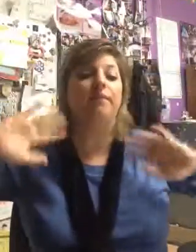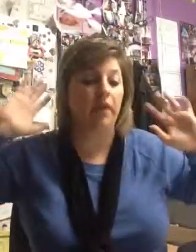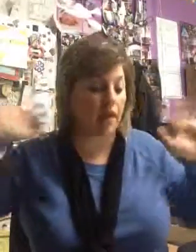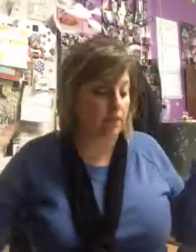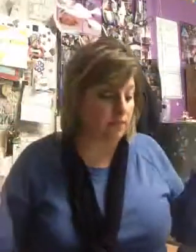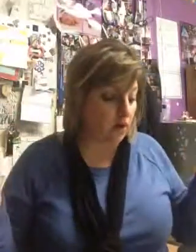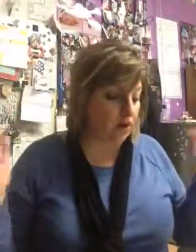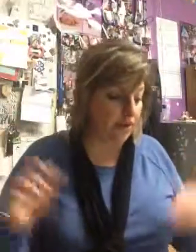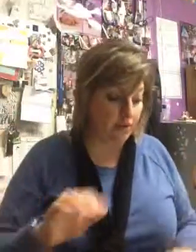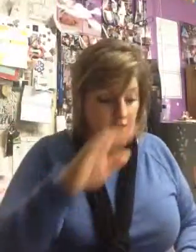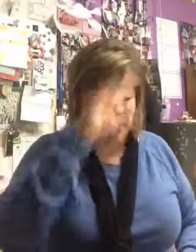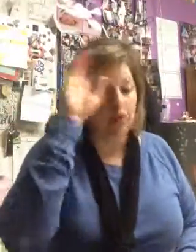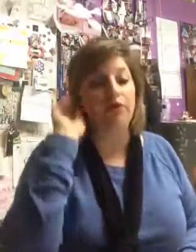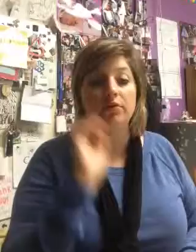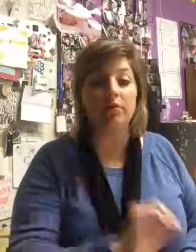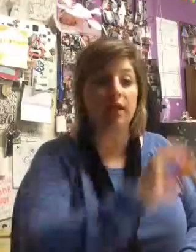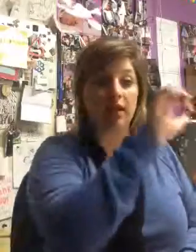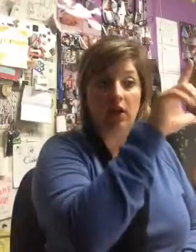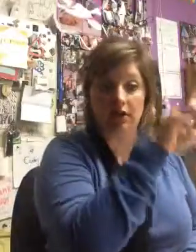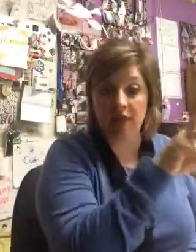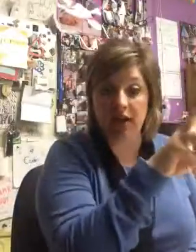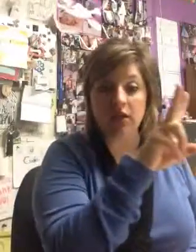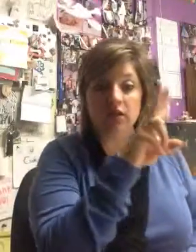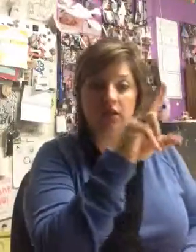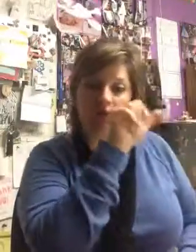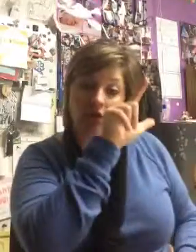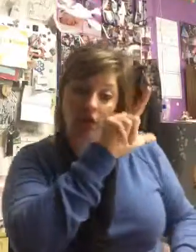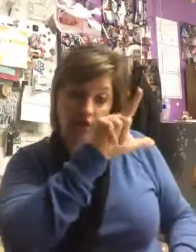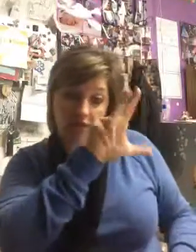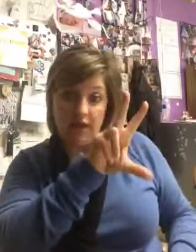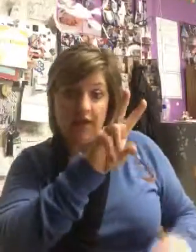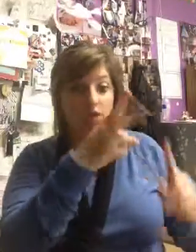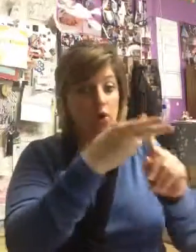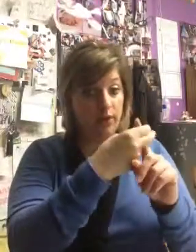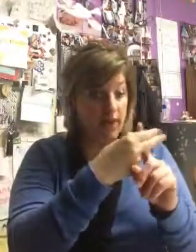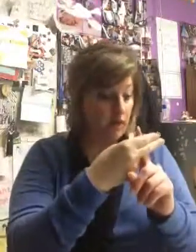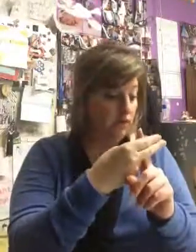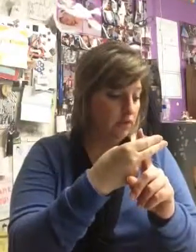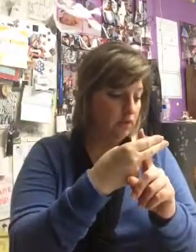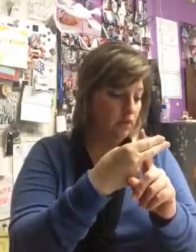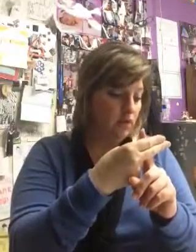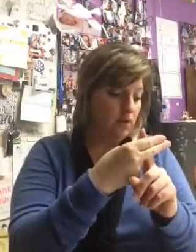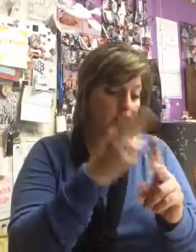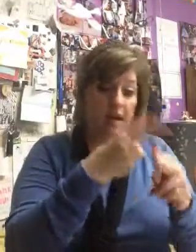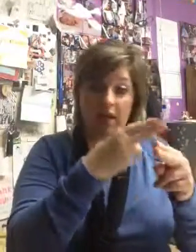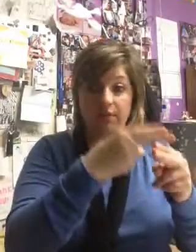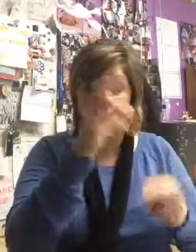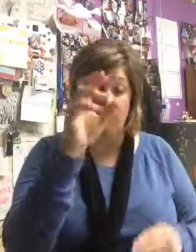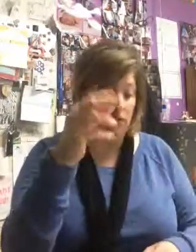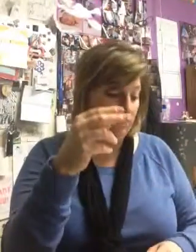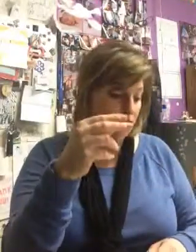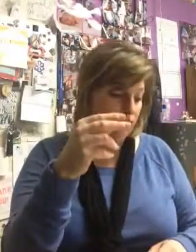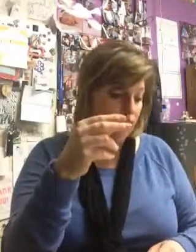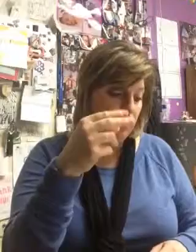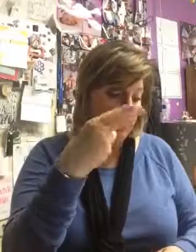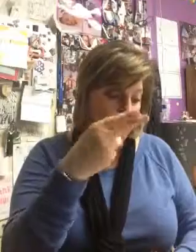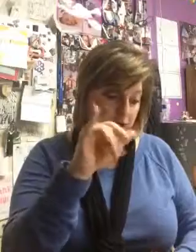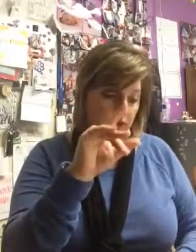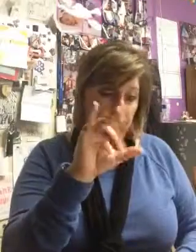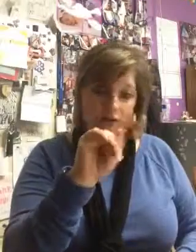Okay, it's a small country. So first we would say Las Vegas hotels name, or Hilton,